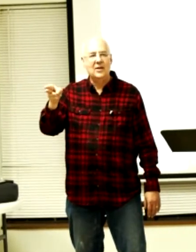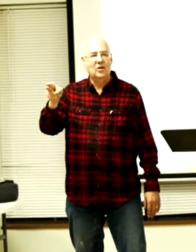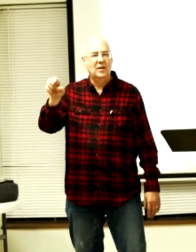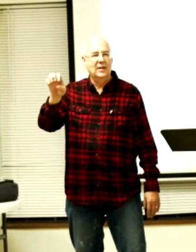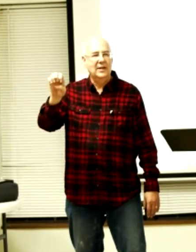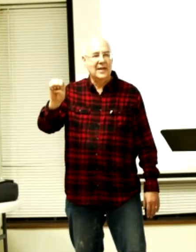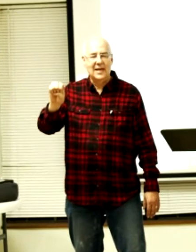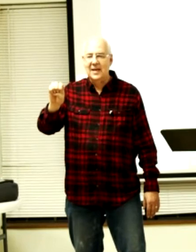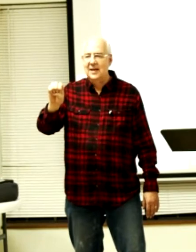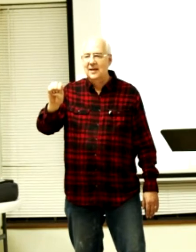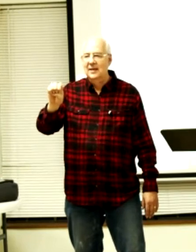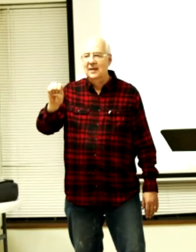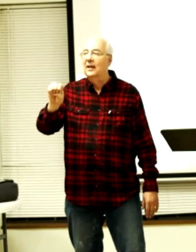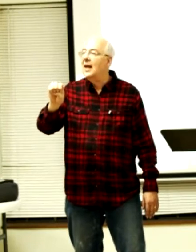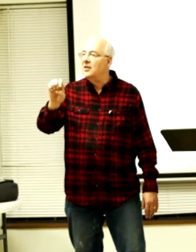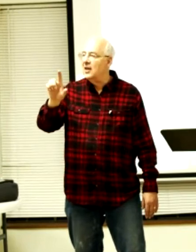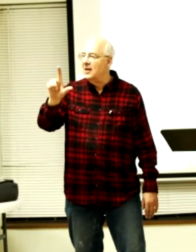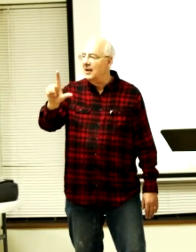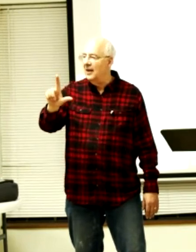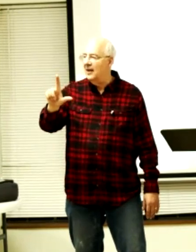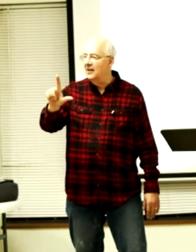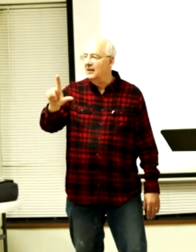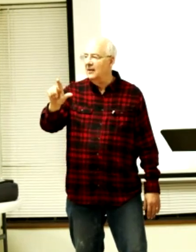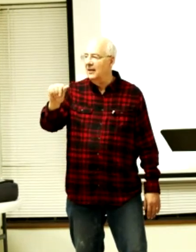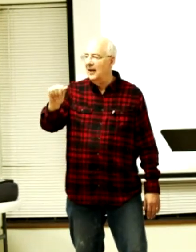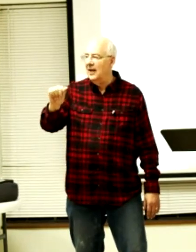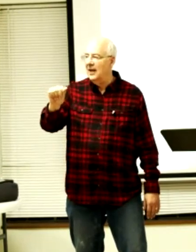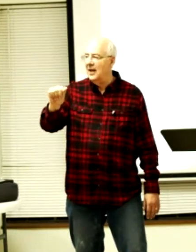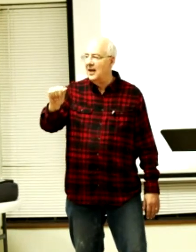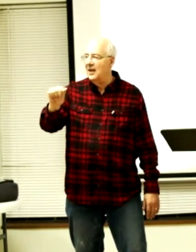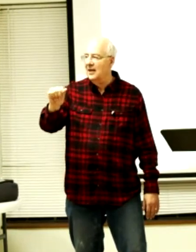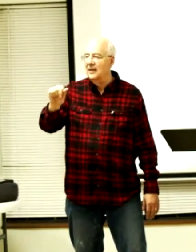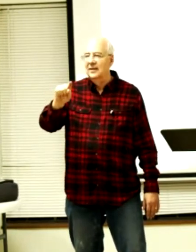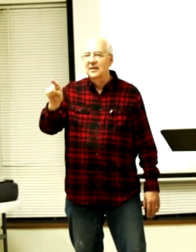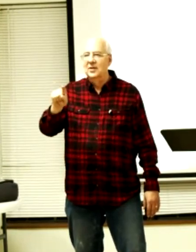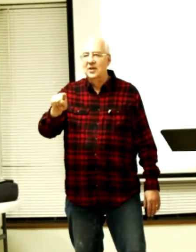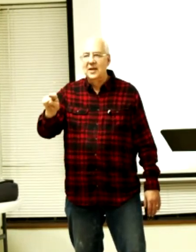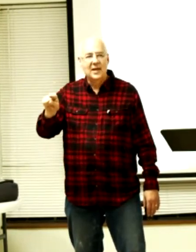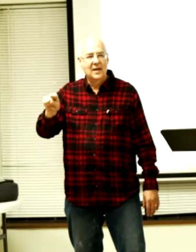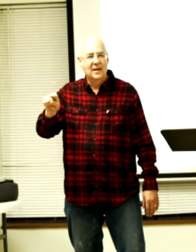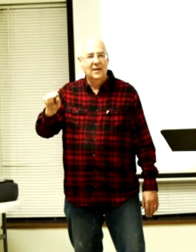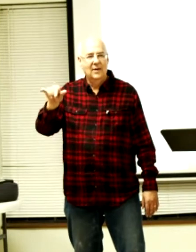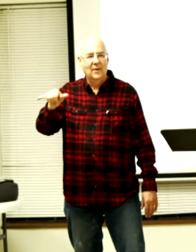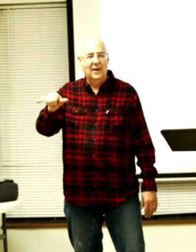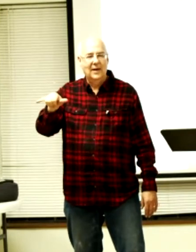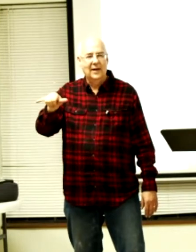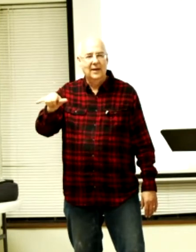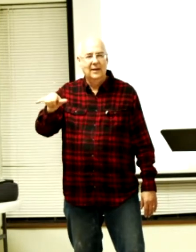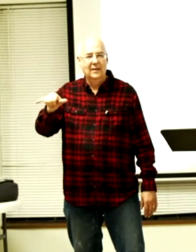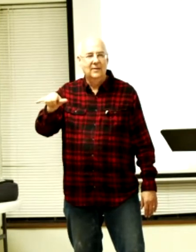H, E. Lazy. L, A, Z, Y. What